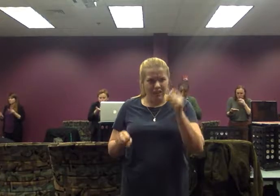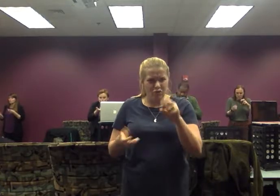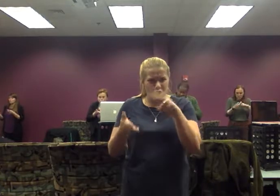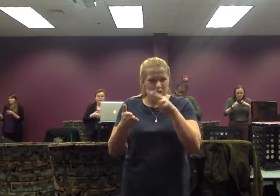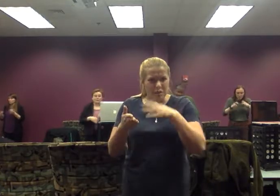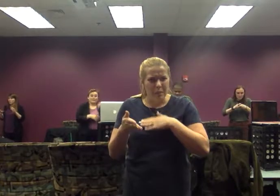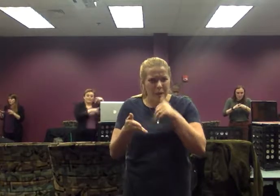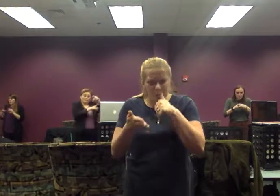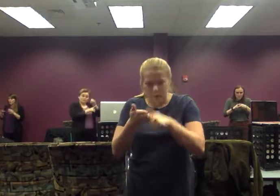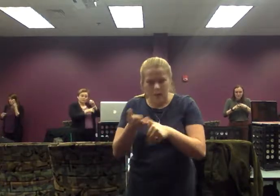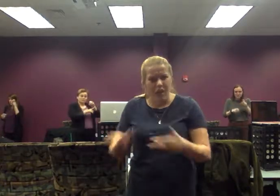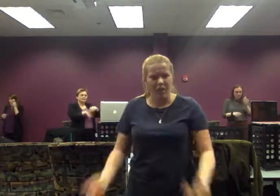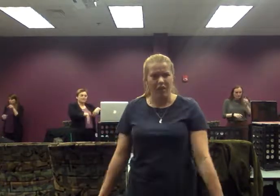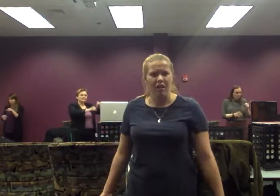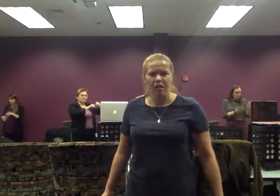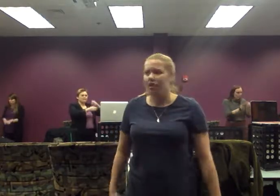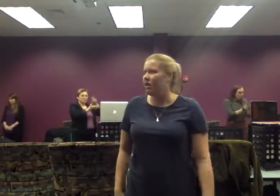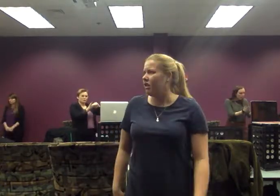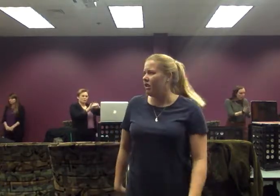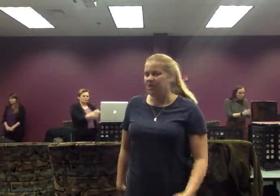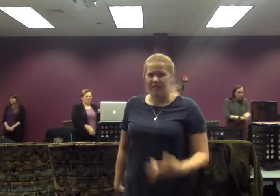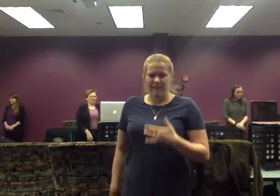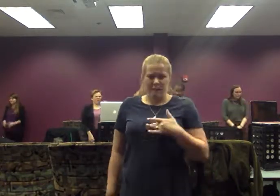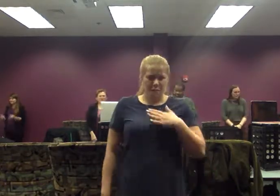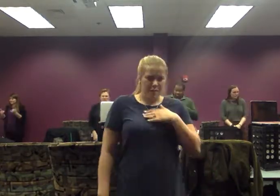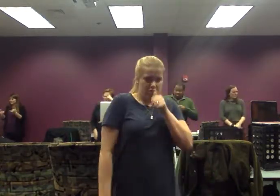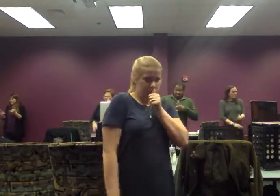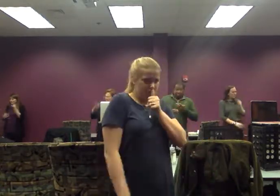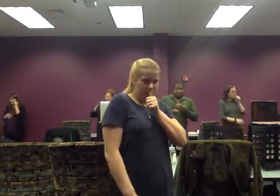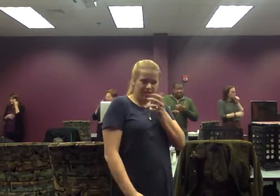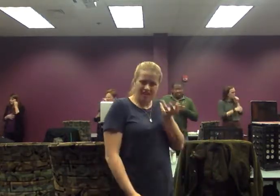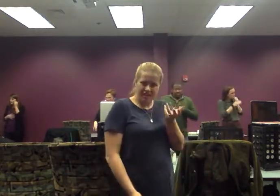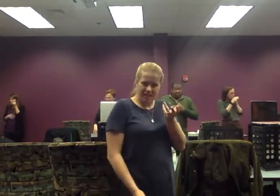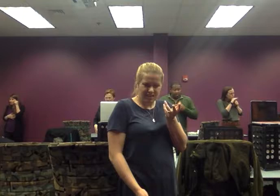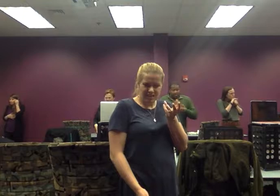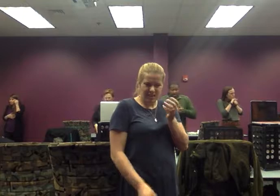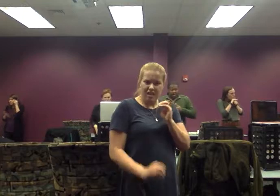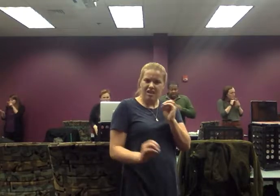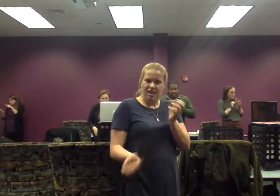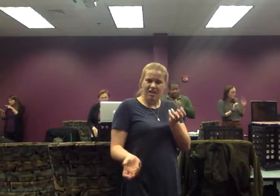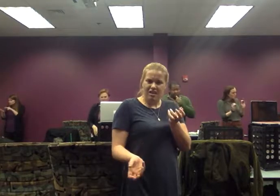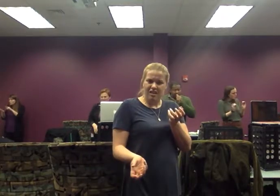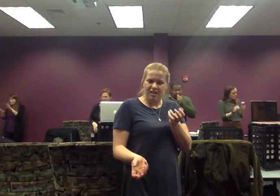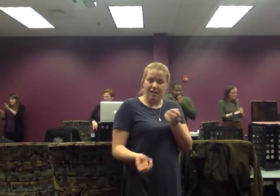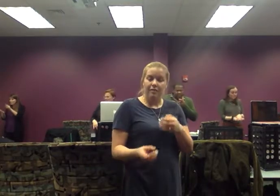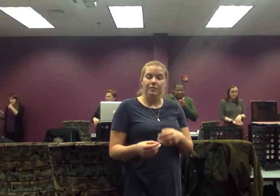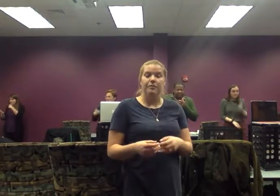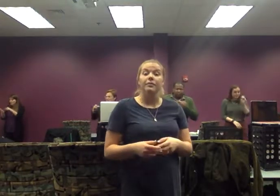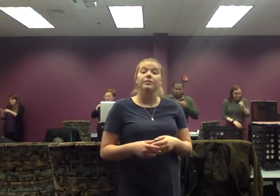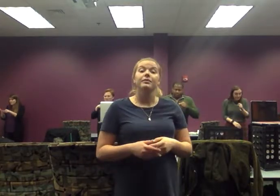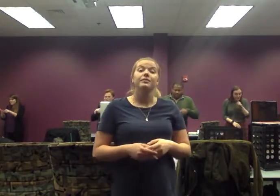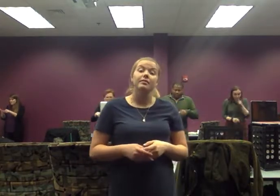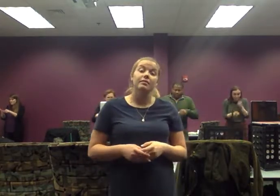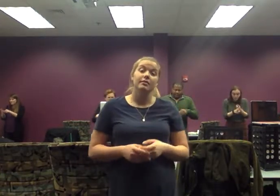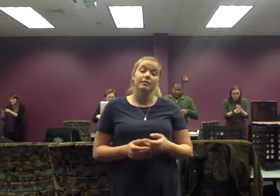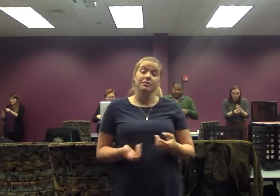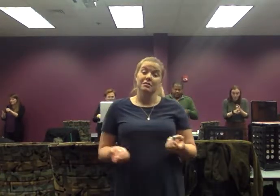Now, that's an invasion of privacy, you say. Yes. But in response to the heavy pressure,